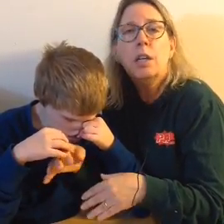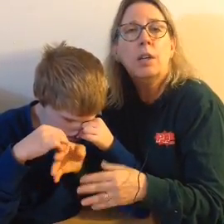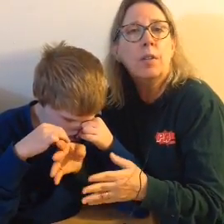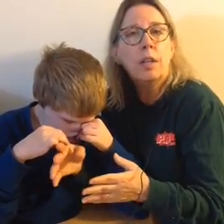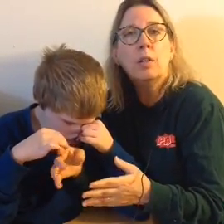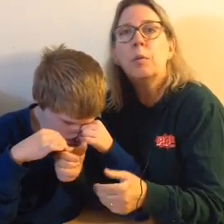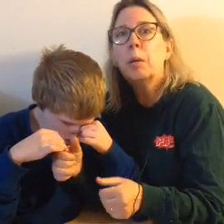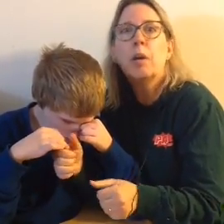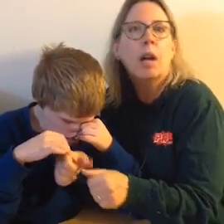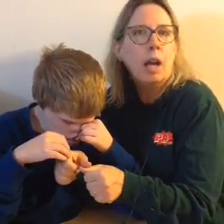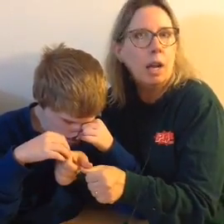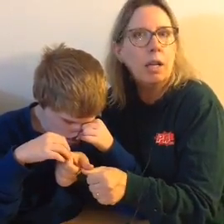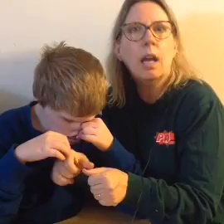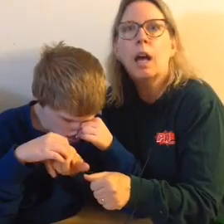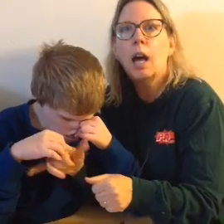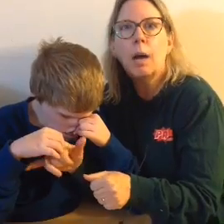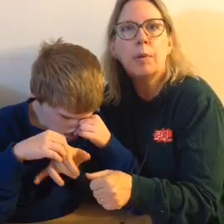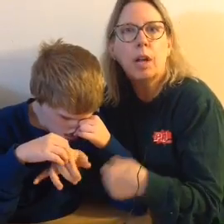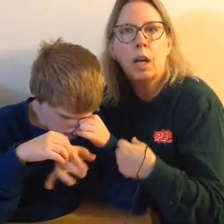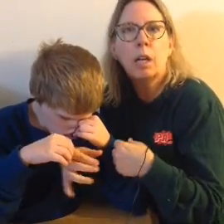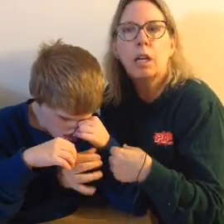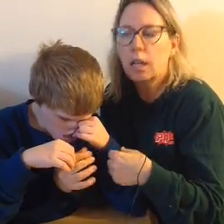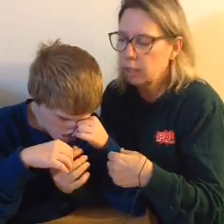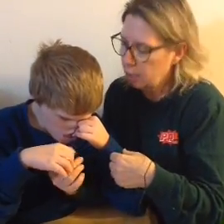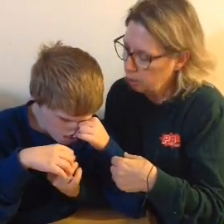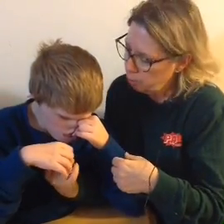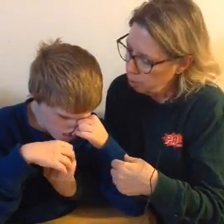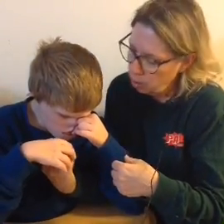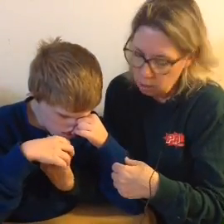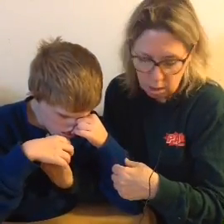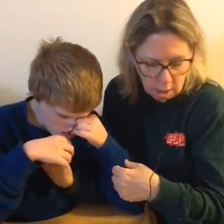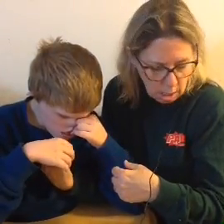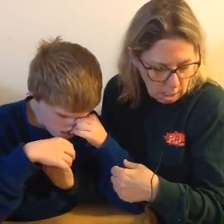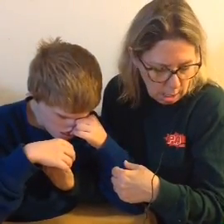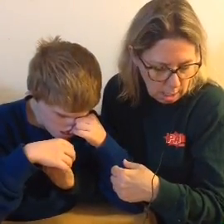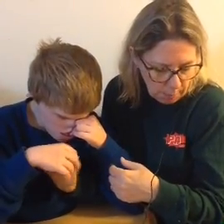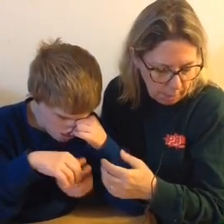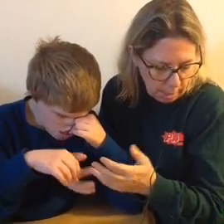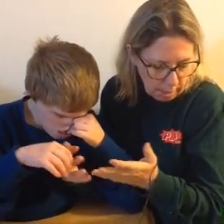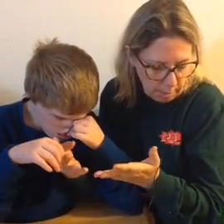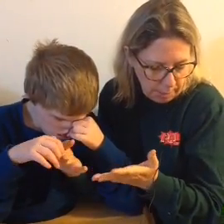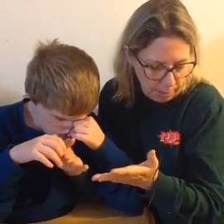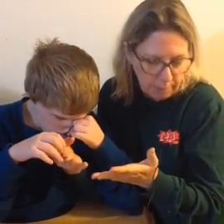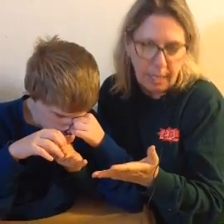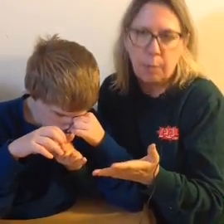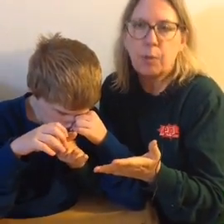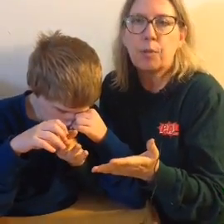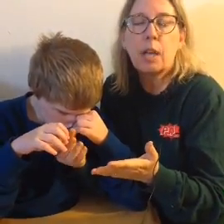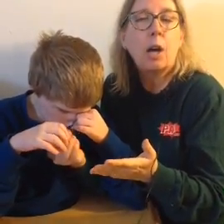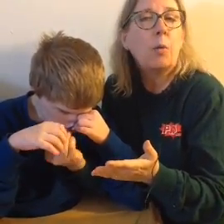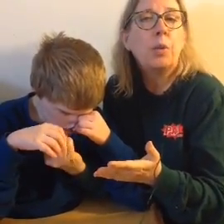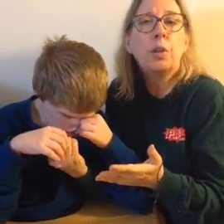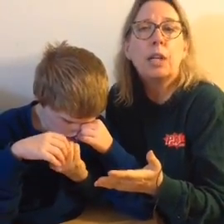then he'll remember, hey, yeah, I put on a yellow shirt. Some other examples, when you're